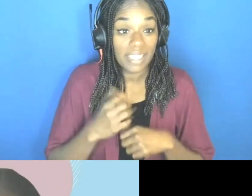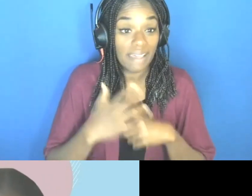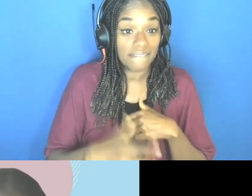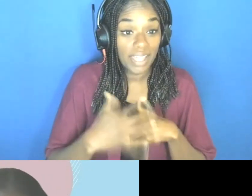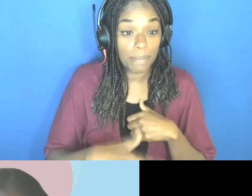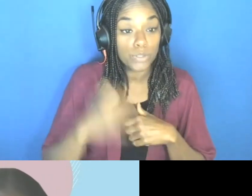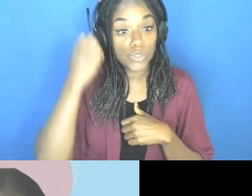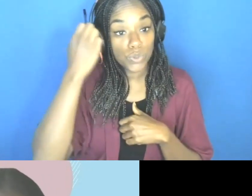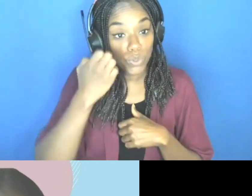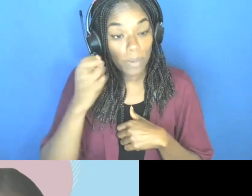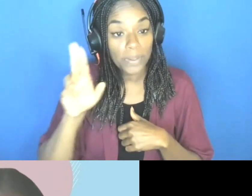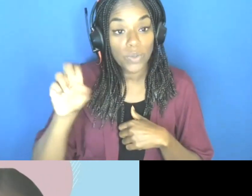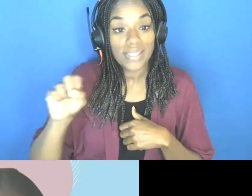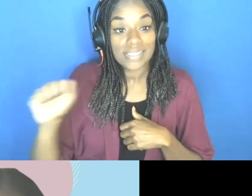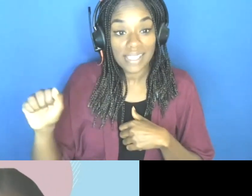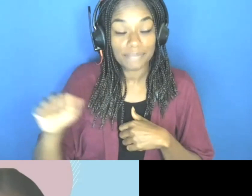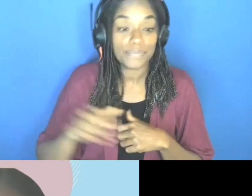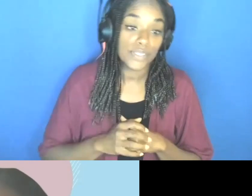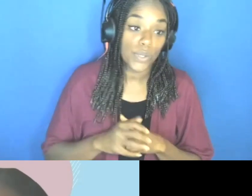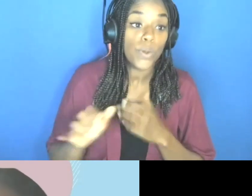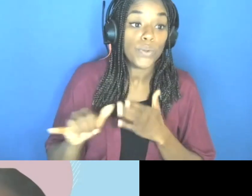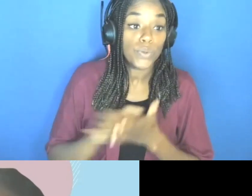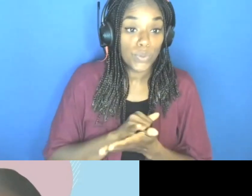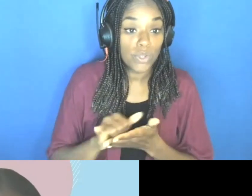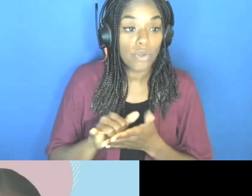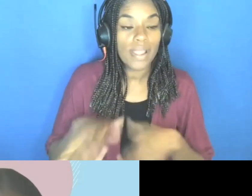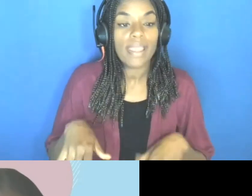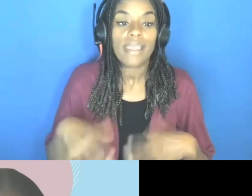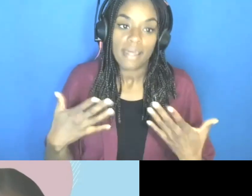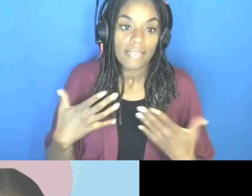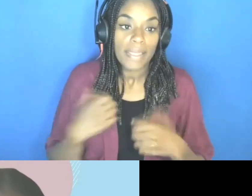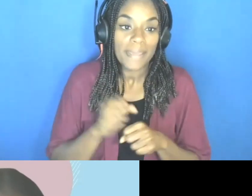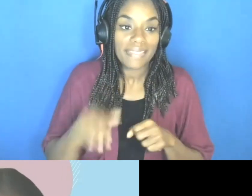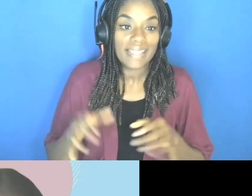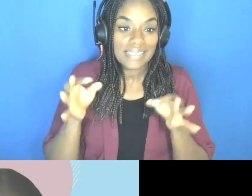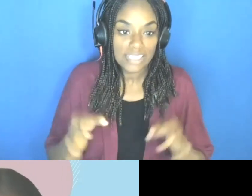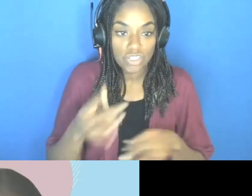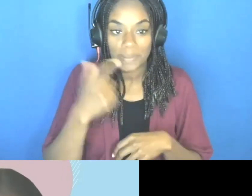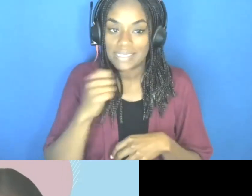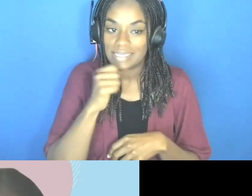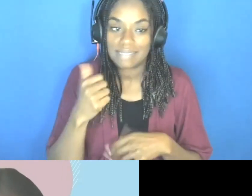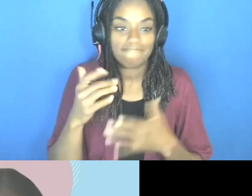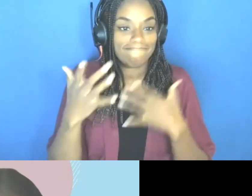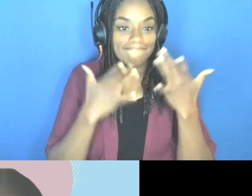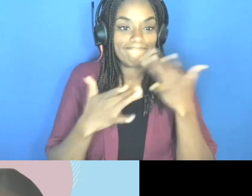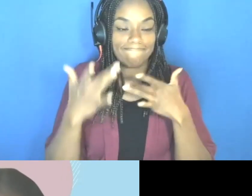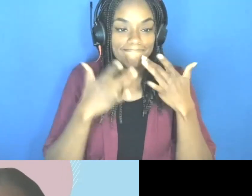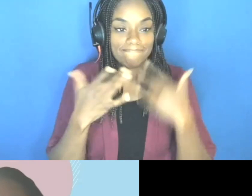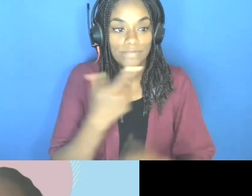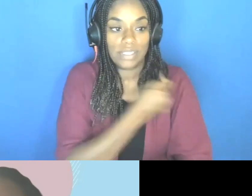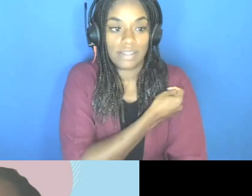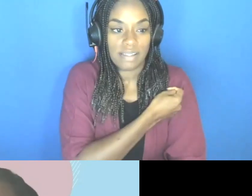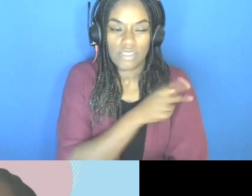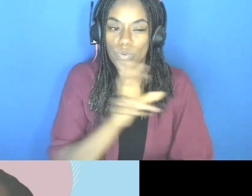So New York City took that decision because of the shortage of vaccine. and they wouldn't have taken it for any other